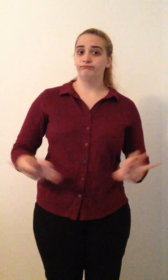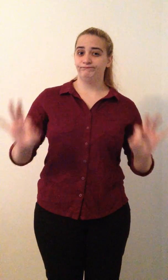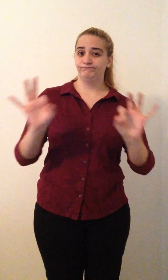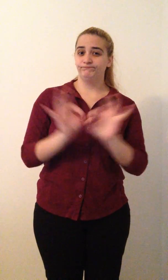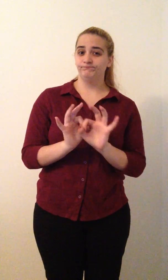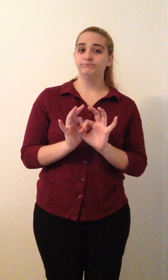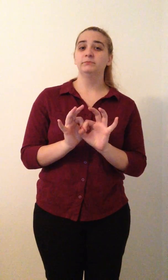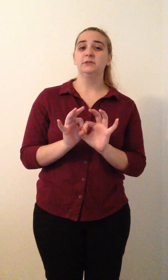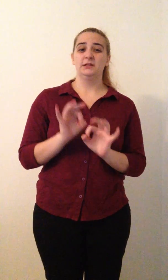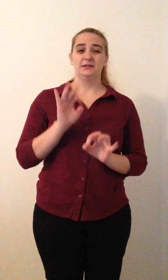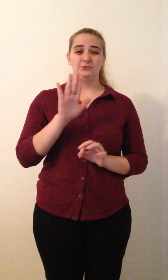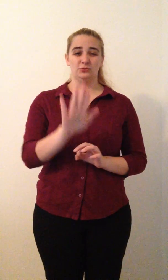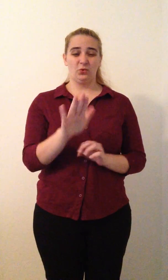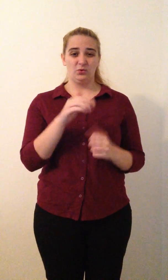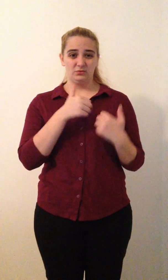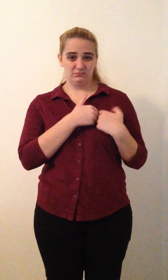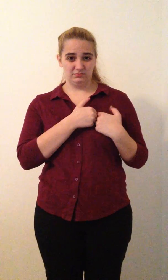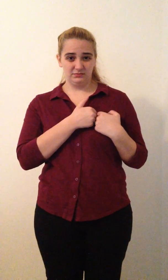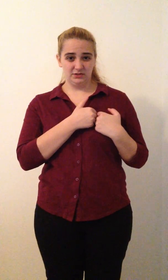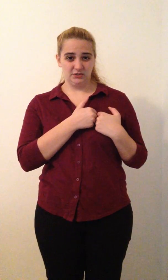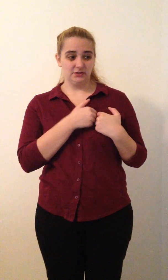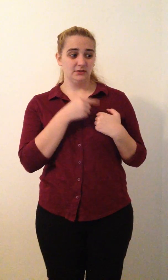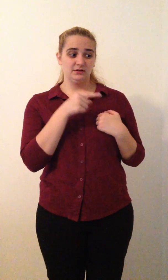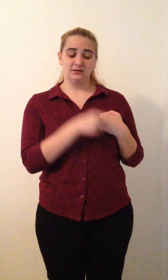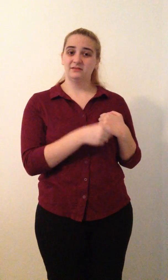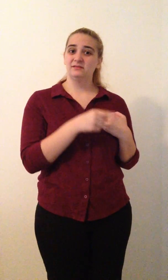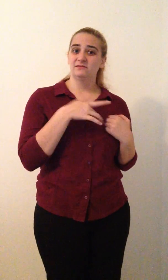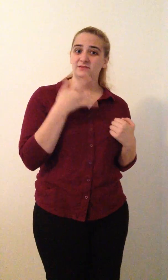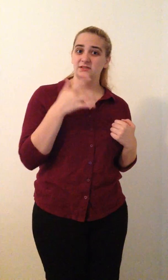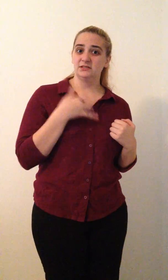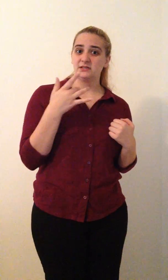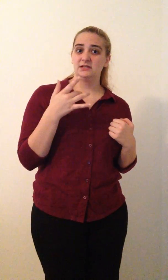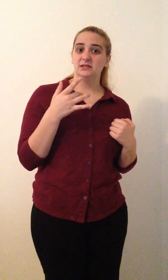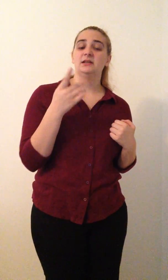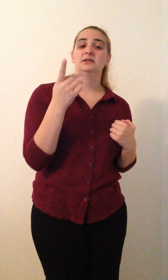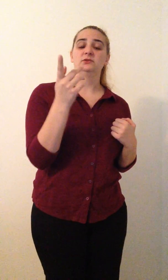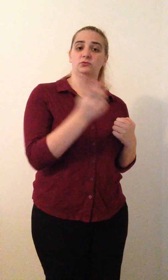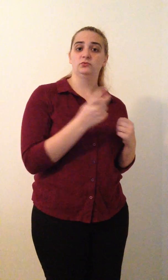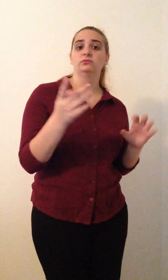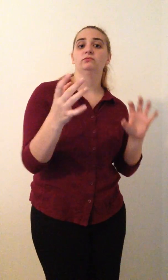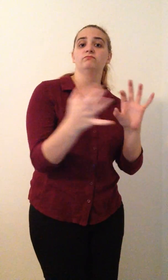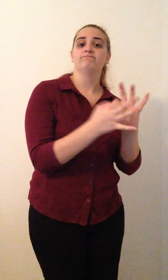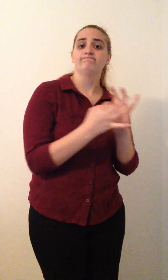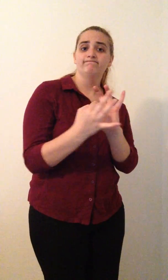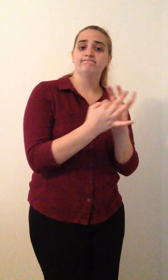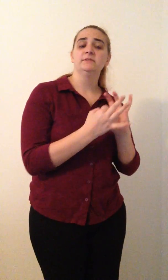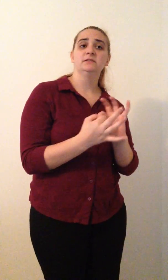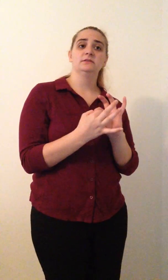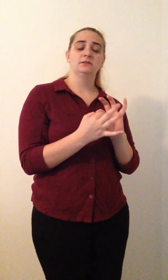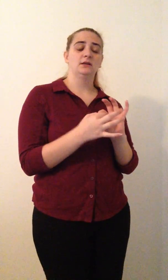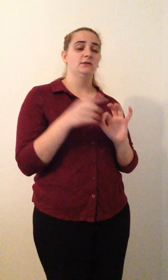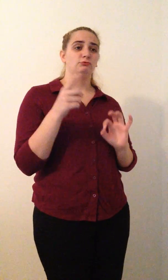your partner always feels like you're going to be there for them. And I talk about that in other videos.